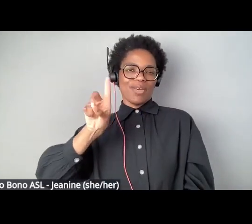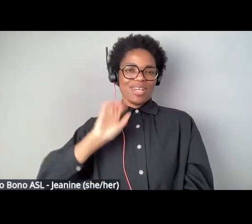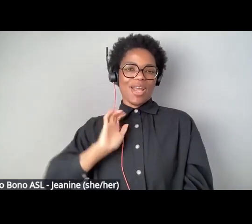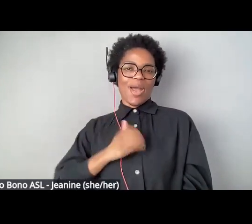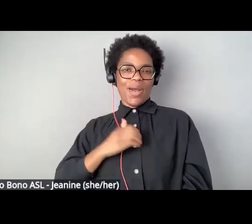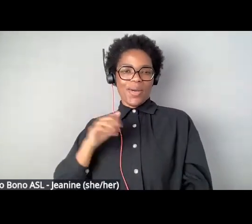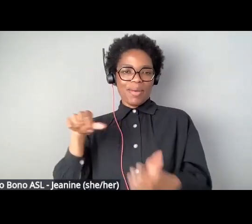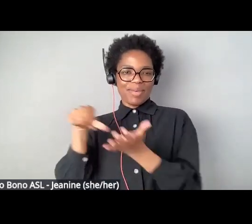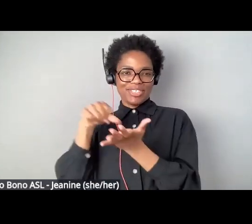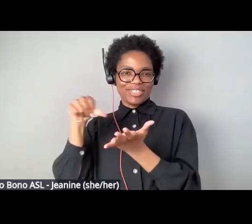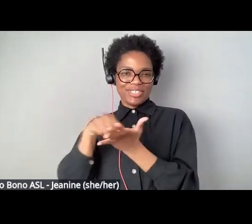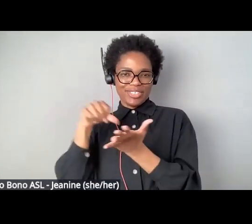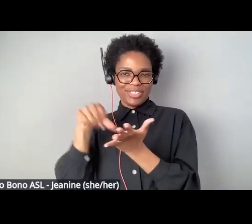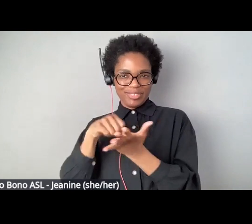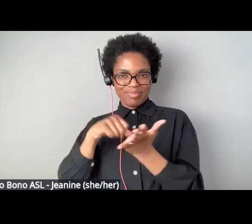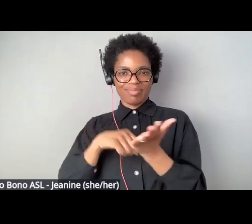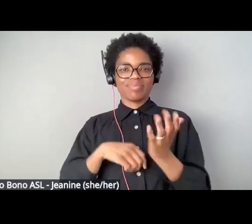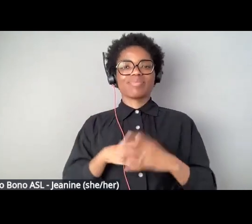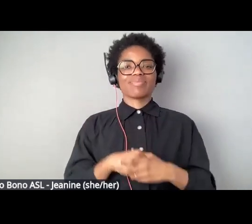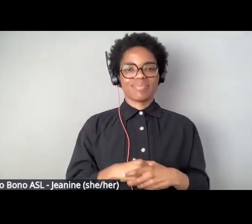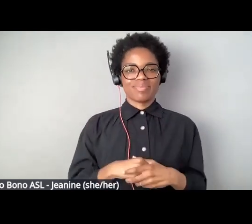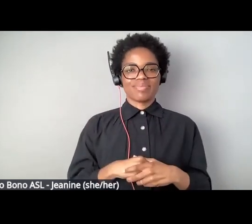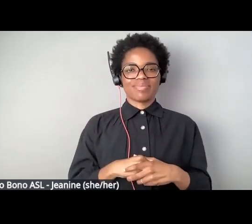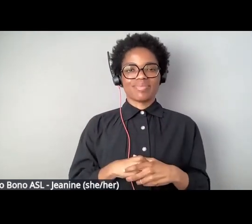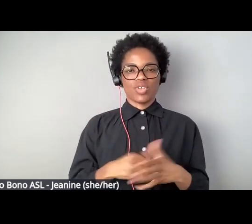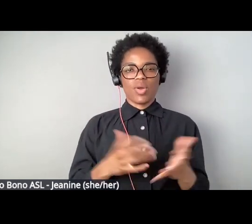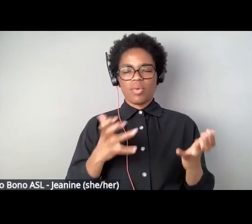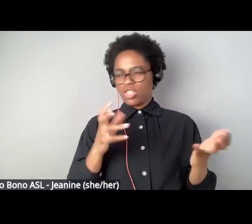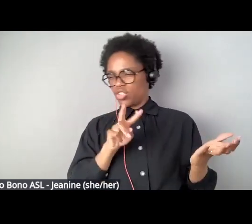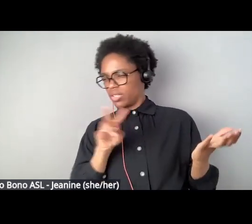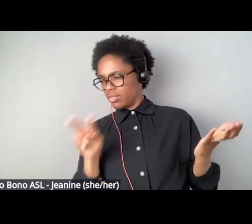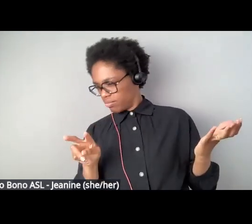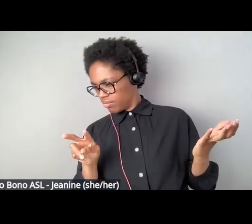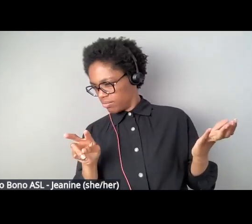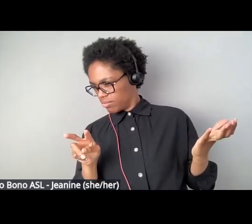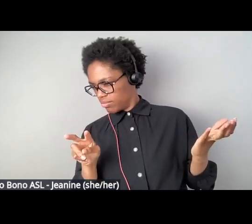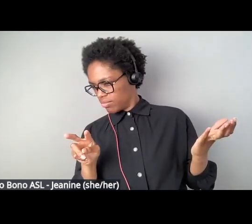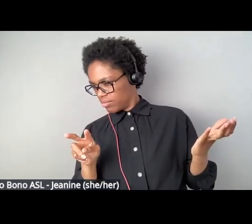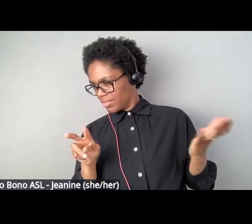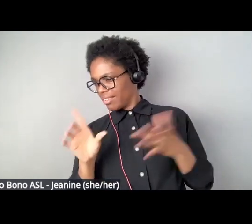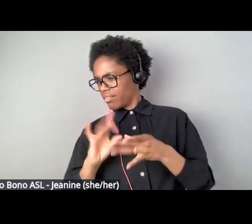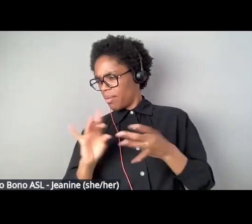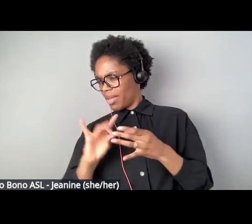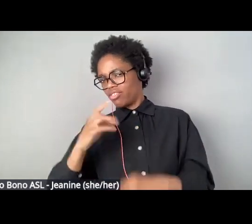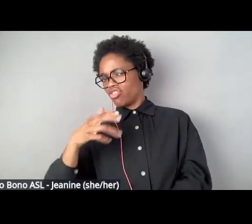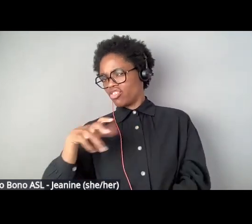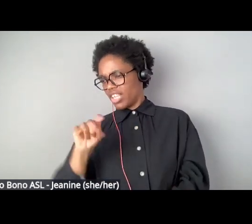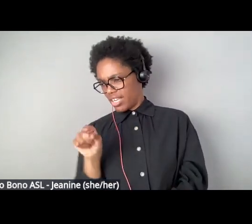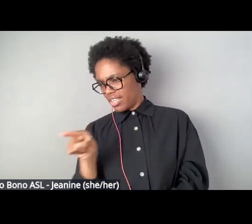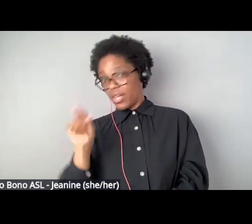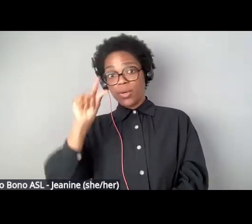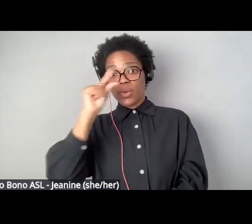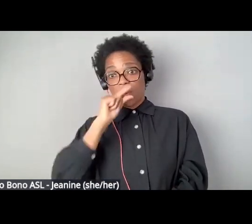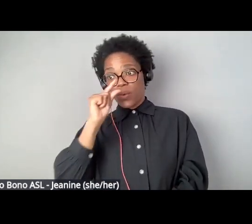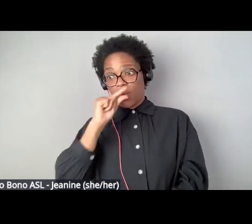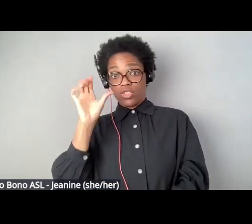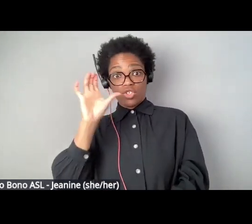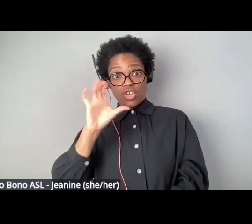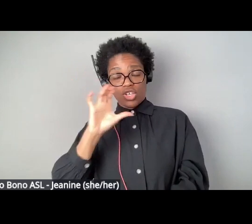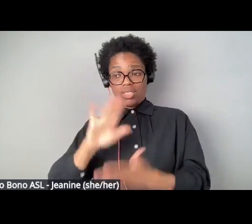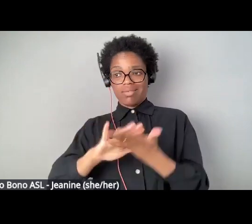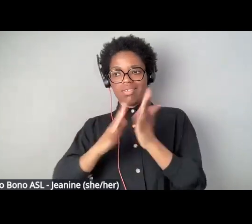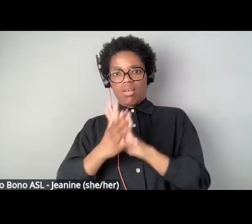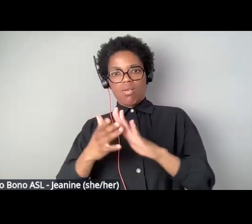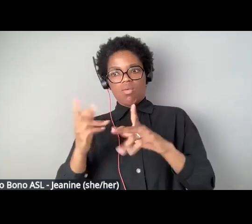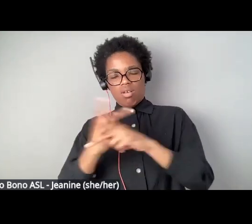in the chat. Google search, it has intentionally been made worse in the past few years to generate more ad revenue. It was literally taken